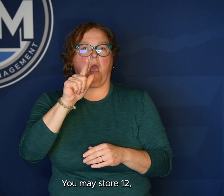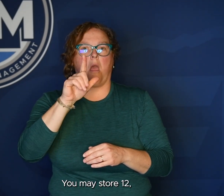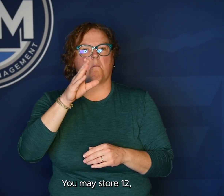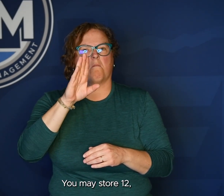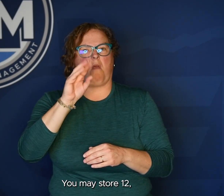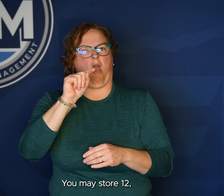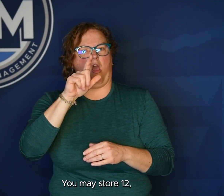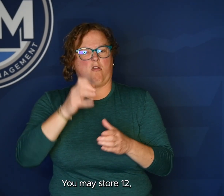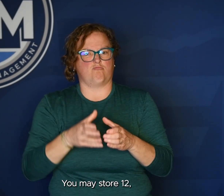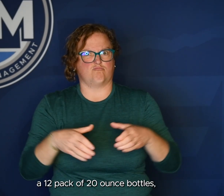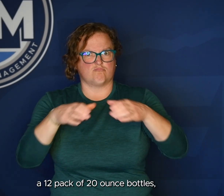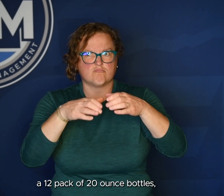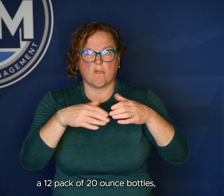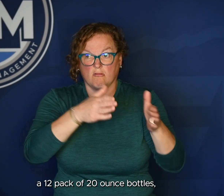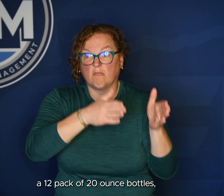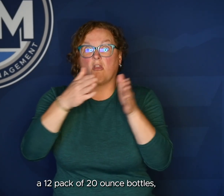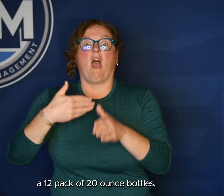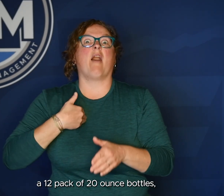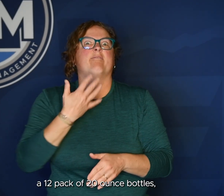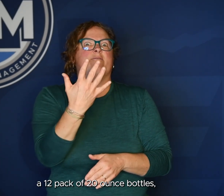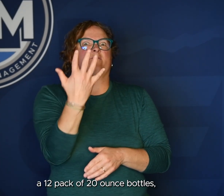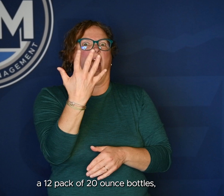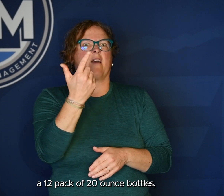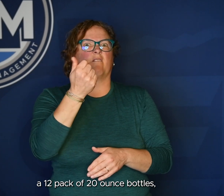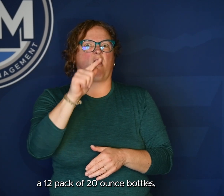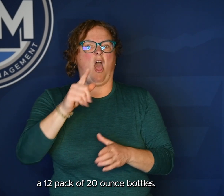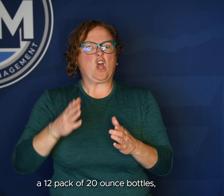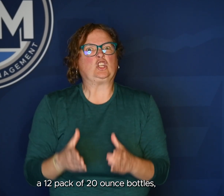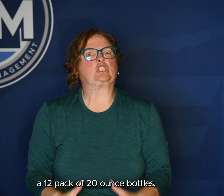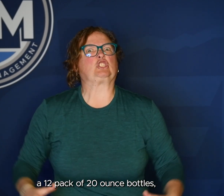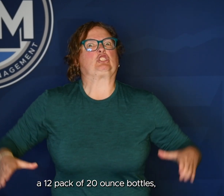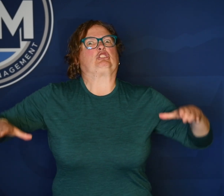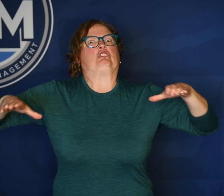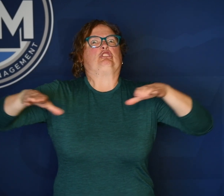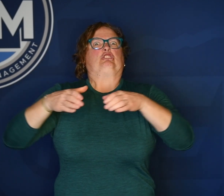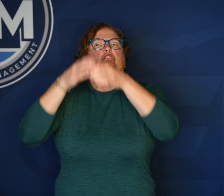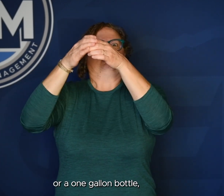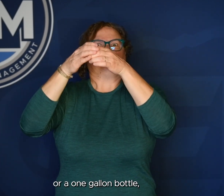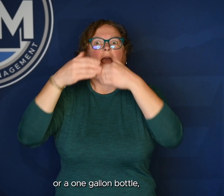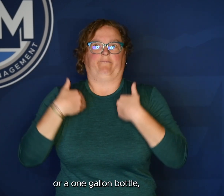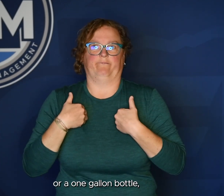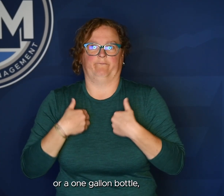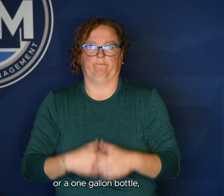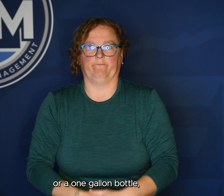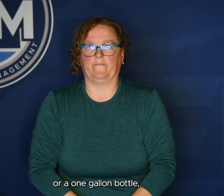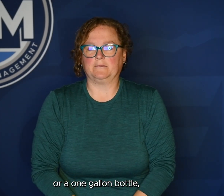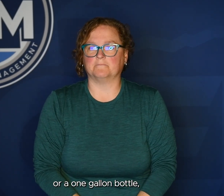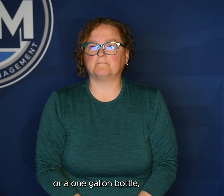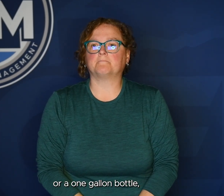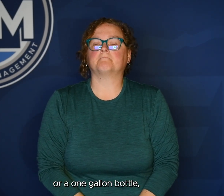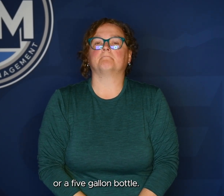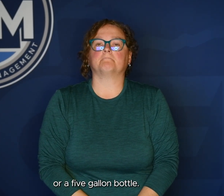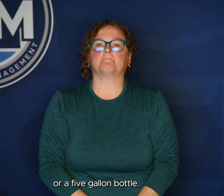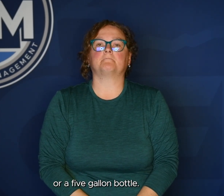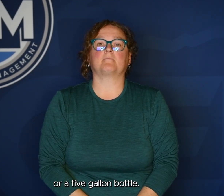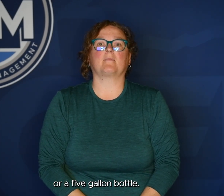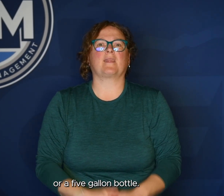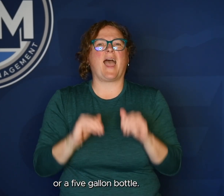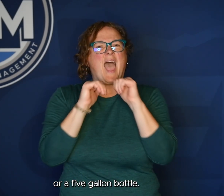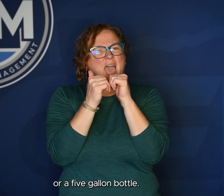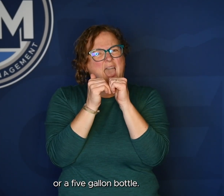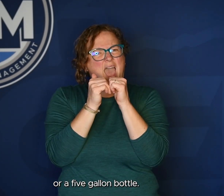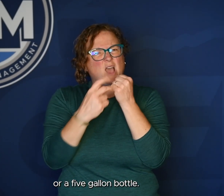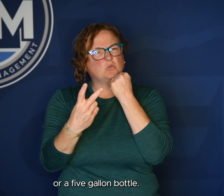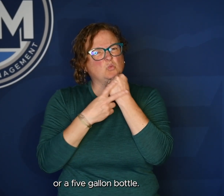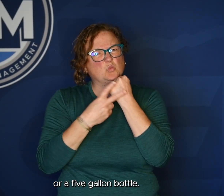You may store a 12 pack of 20-ounce bottles, or a 1 gallon bottle, or a 5